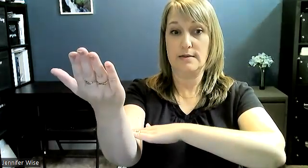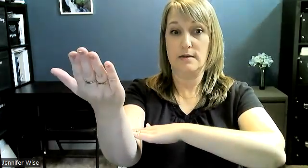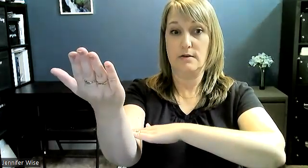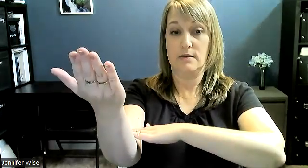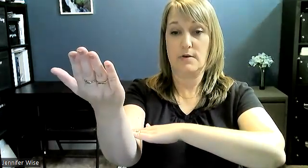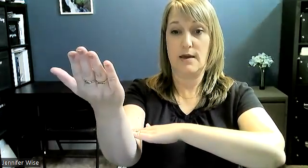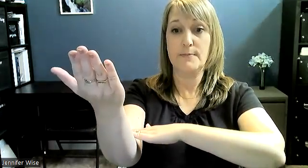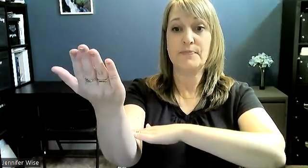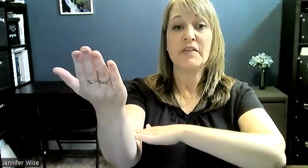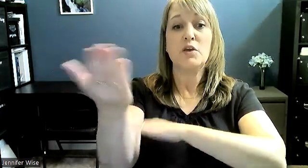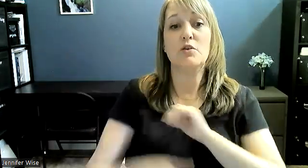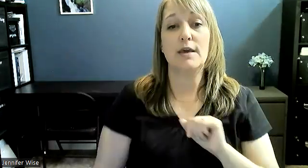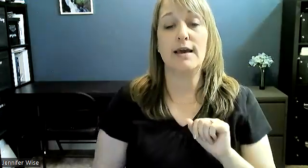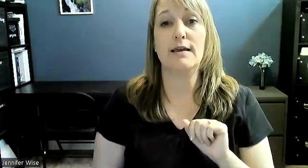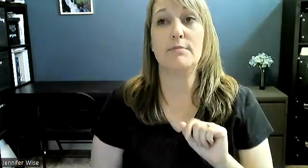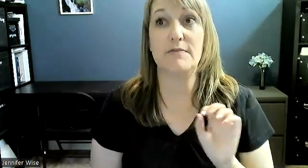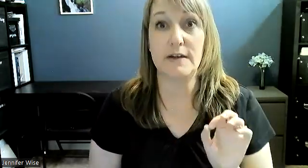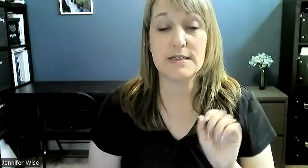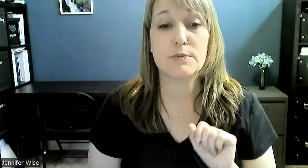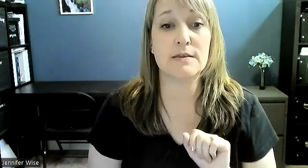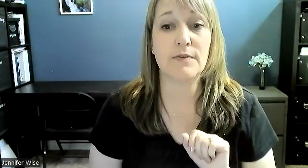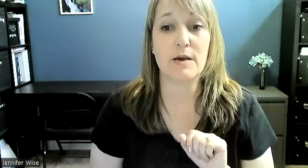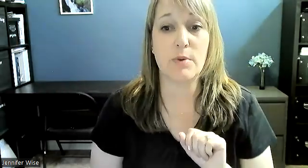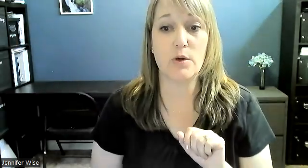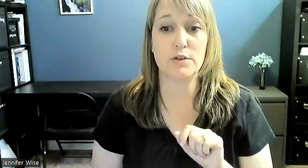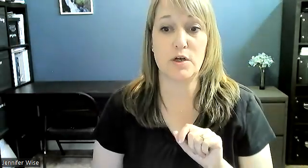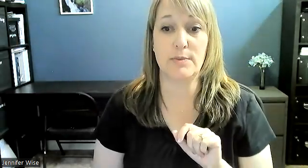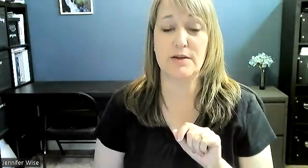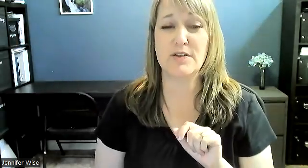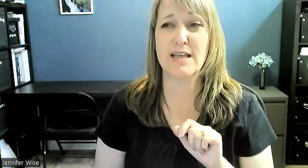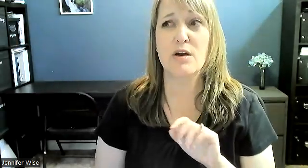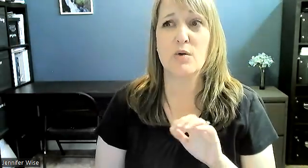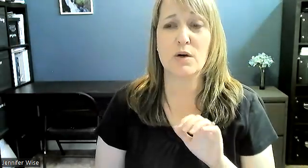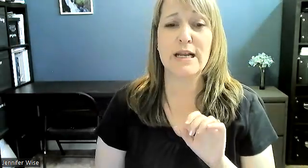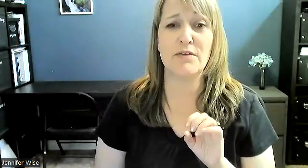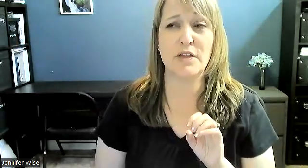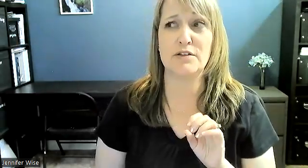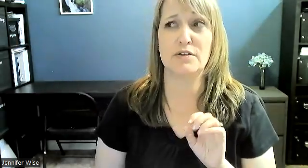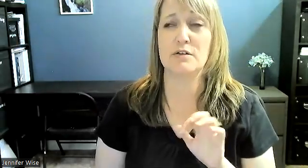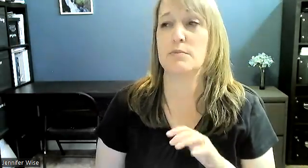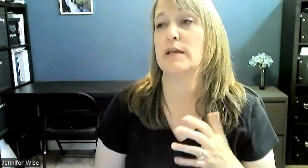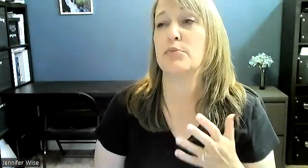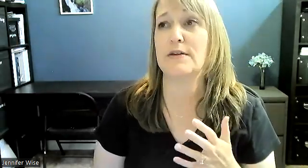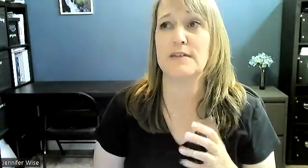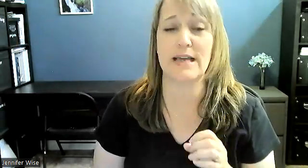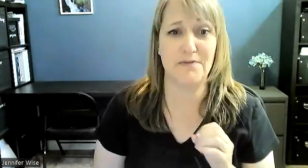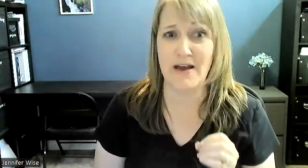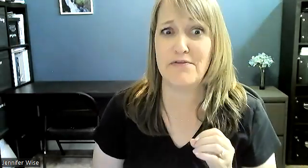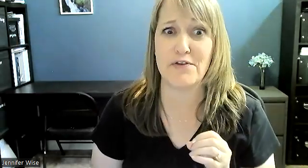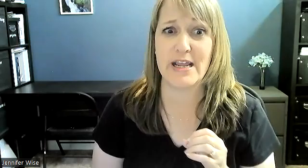horizon. Okay, you can be very specific about what you're talking about. If you say, we're going to have lunch, like breakfast at 5:30